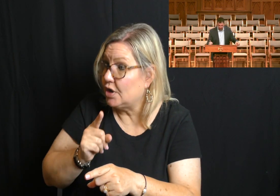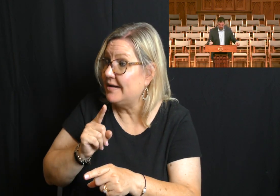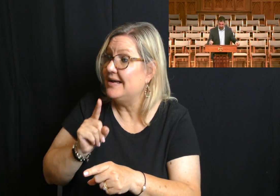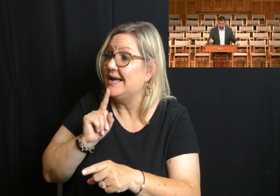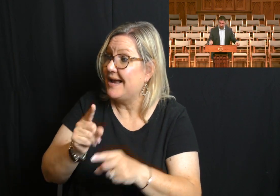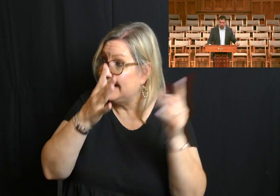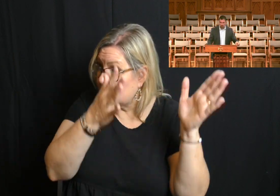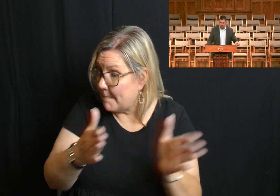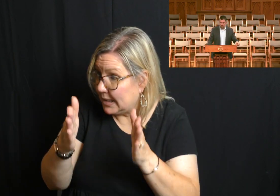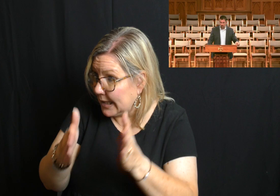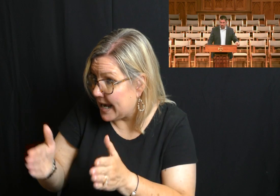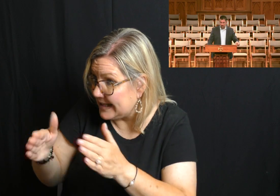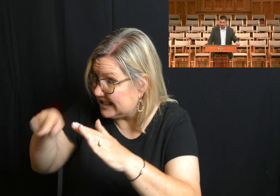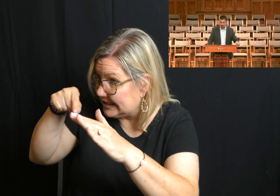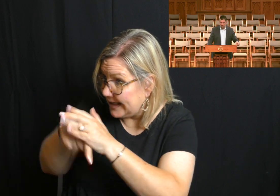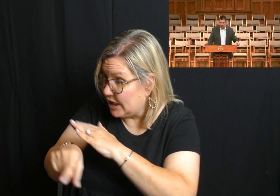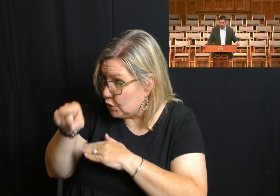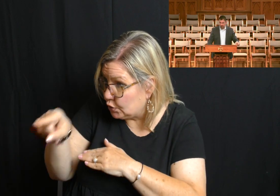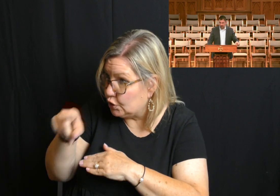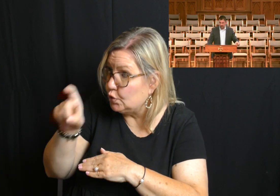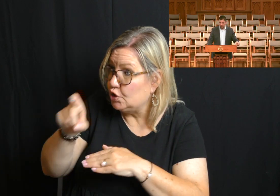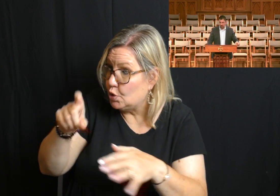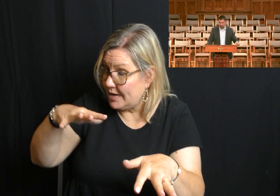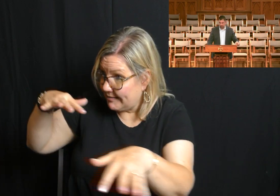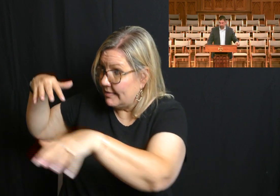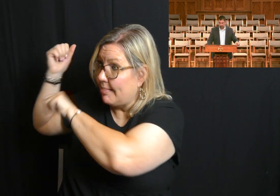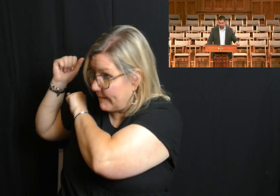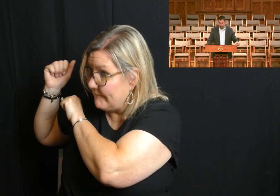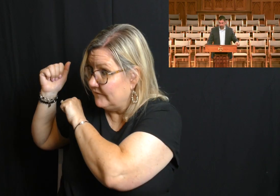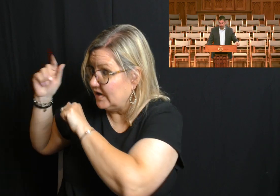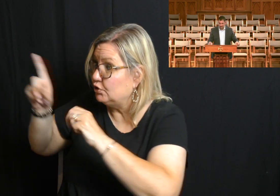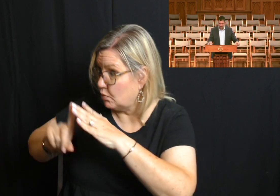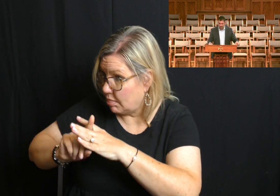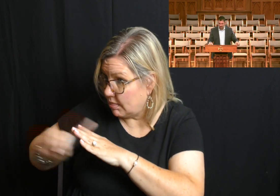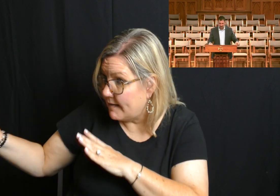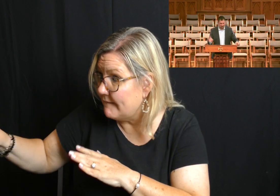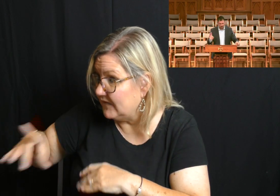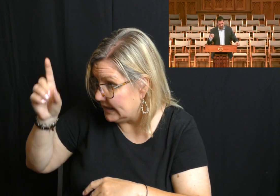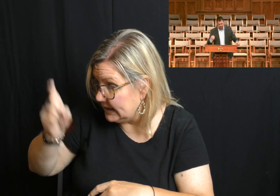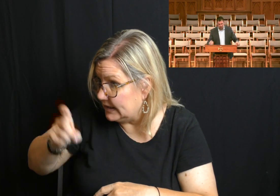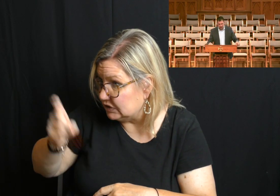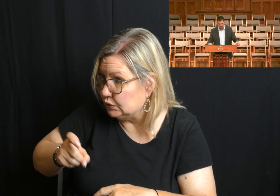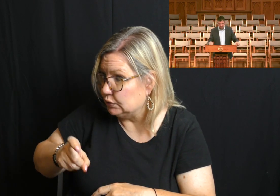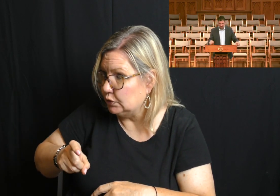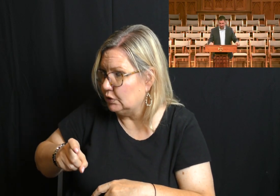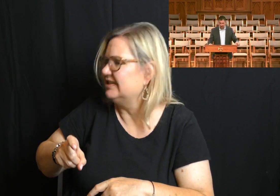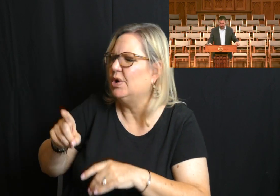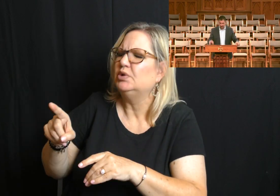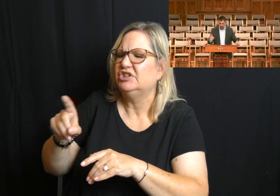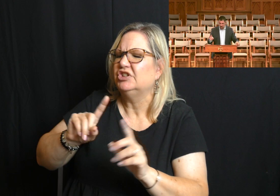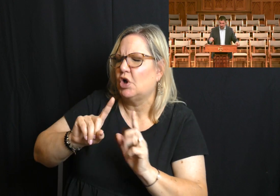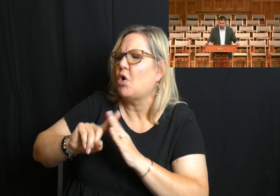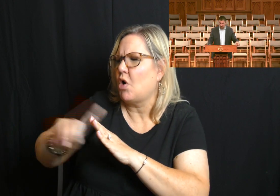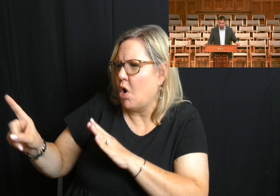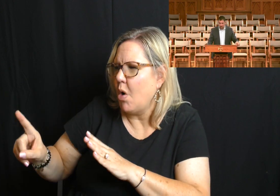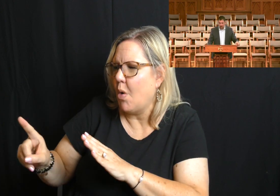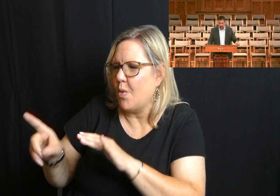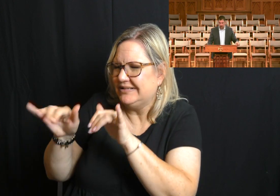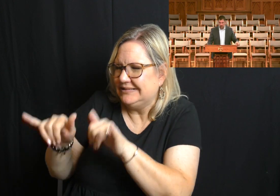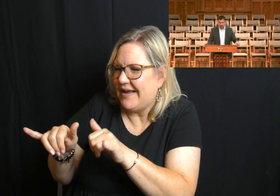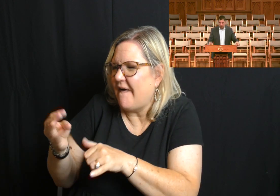once to my brother Laban in Haran. And then stay there for just a few days, or until